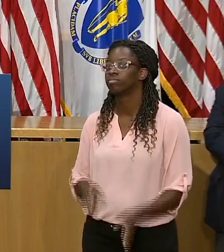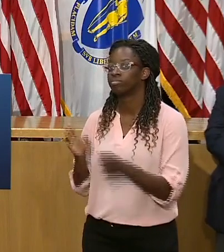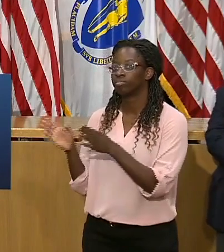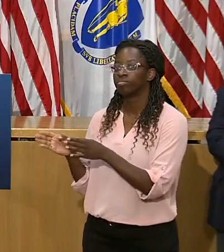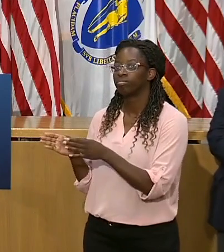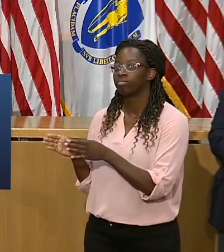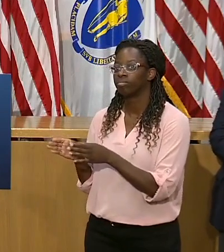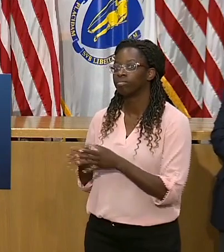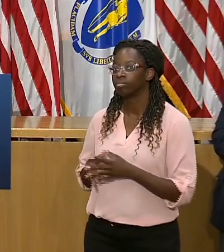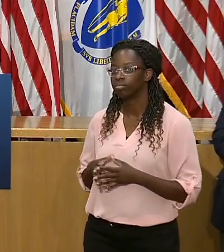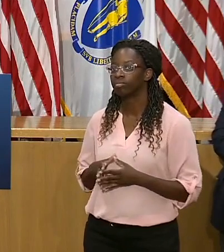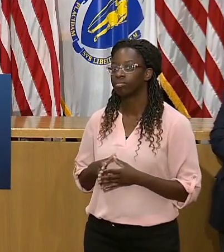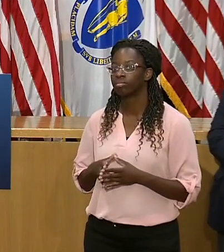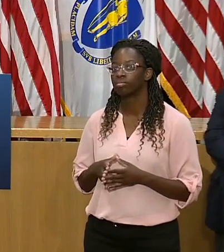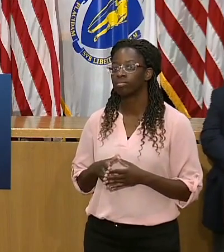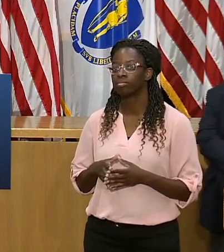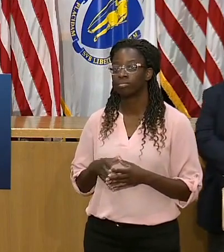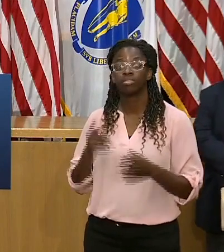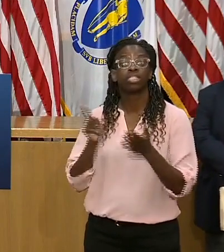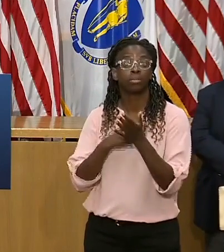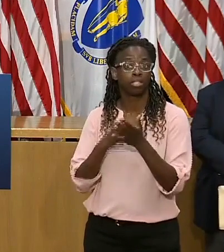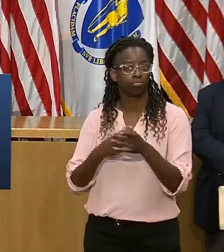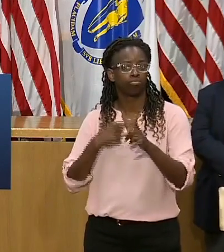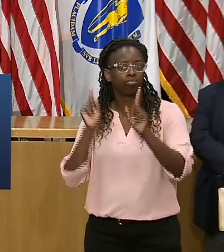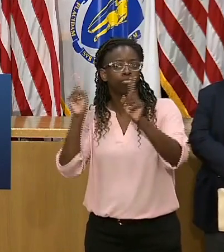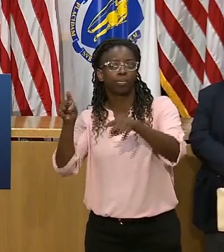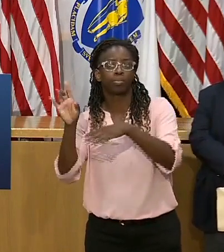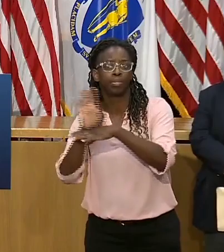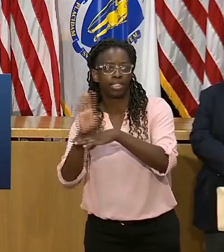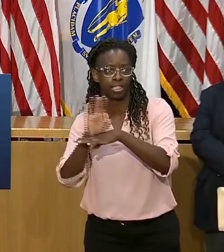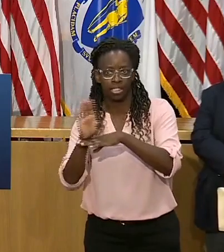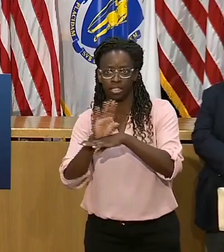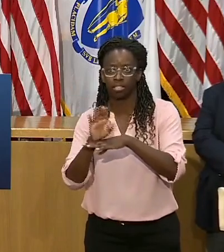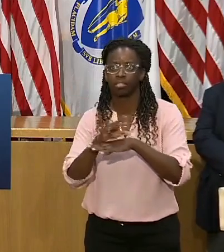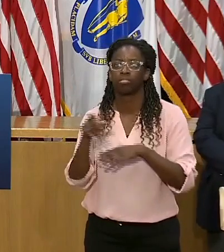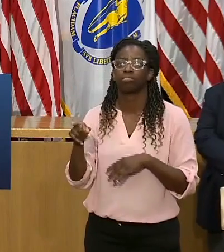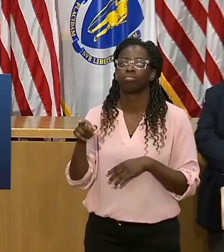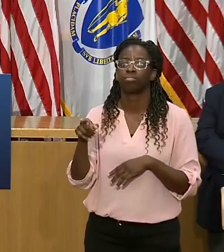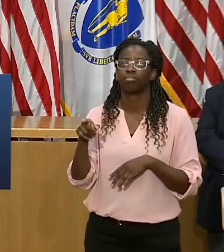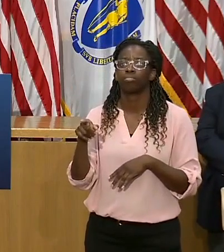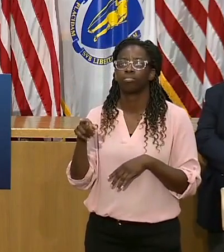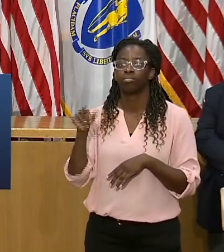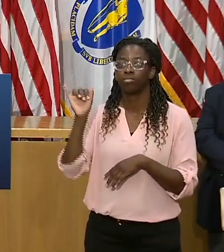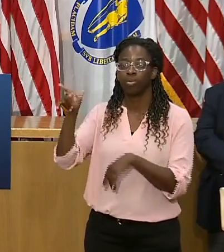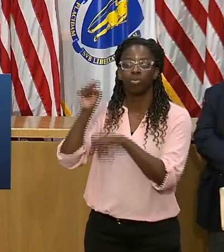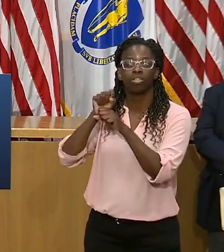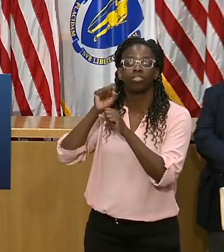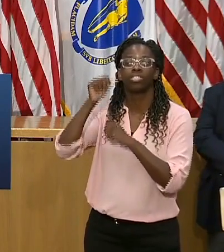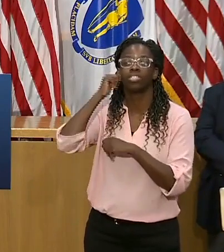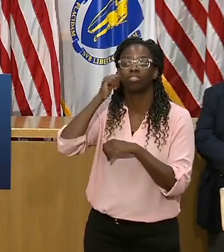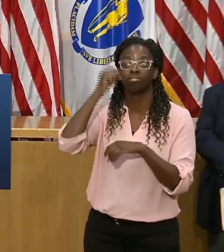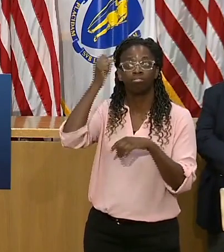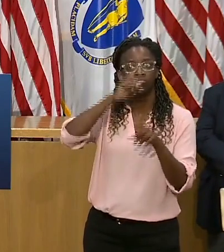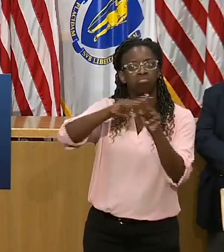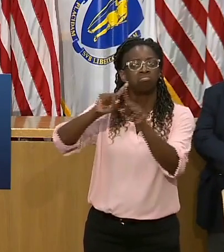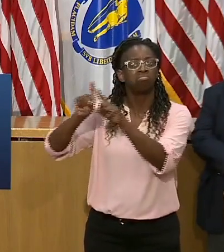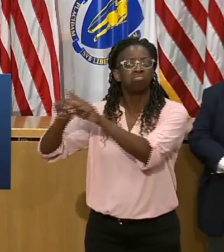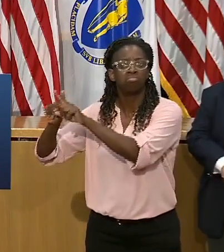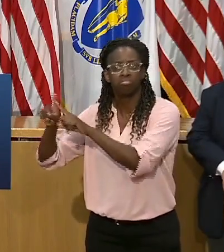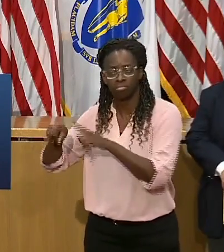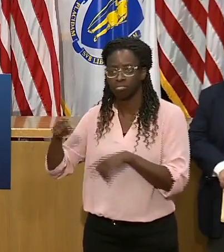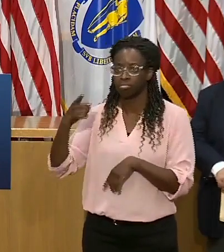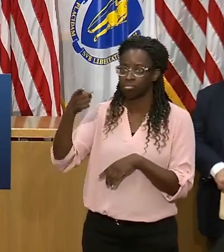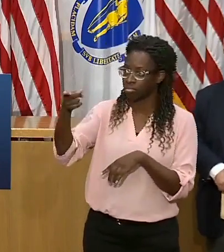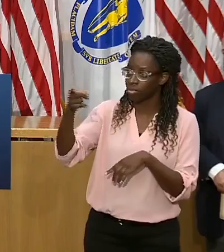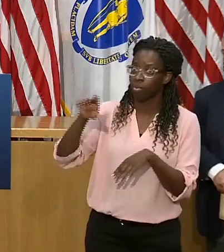late. Any sort of message of hope for these business owners that are still going to work every day? I think the first thing I would say is that